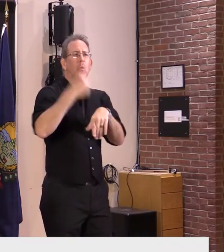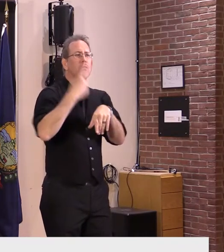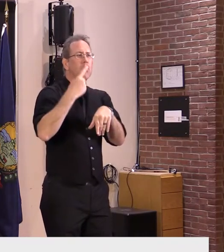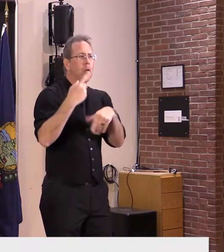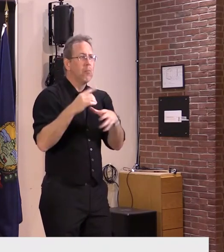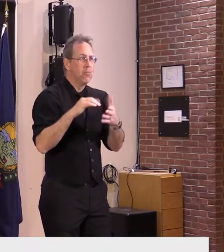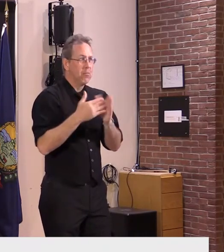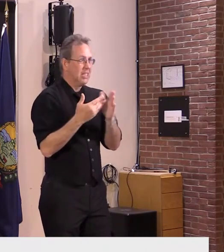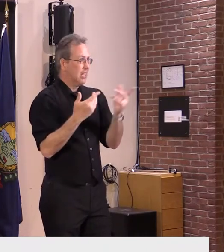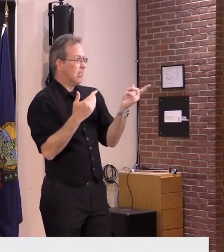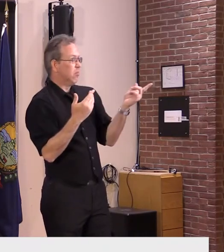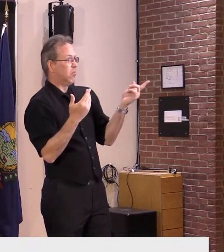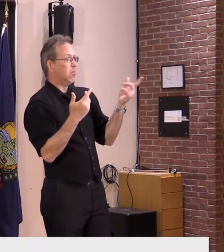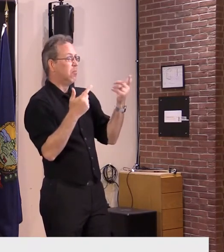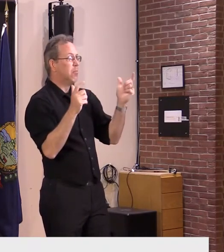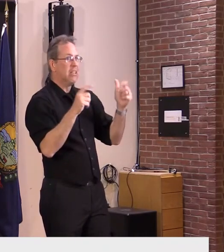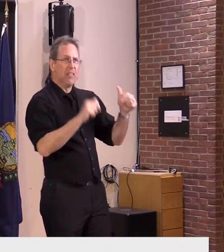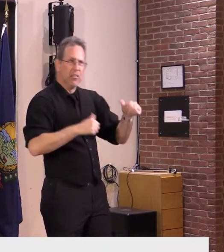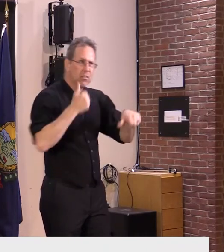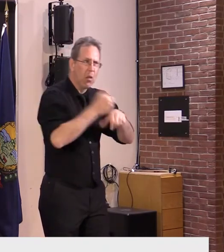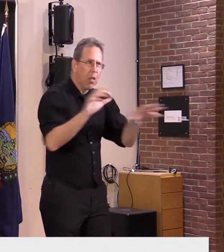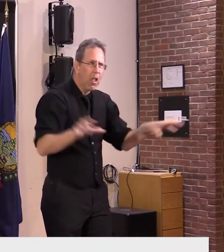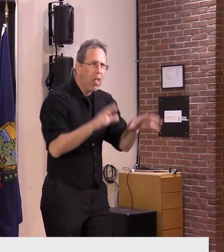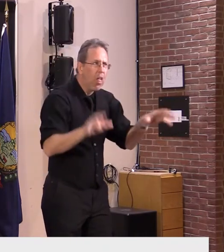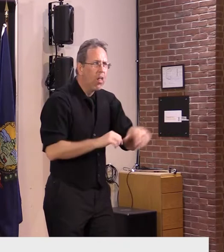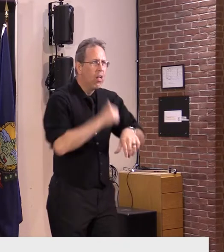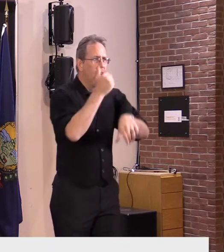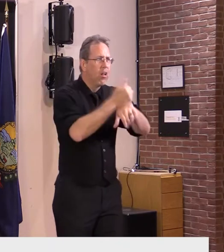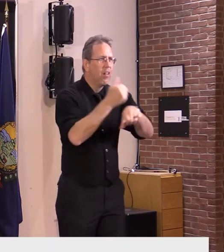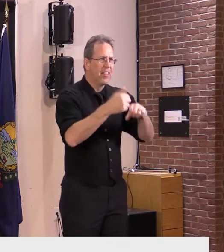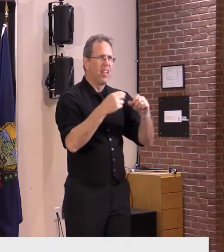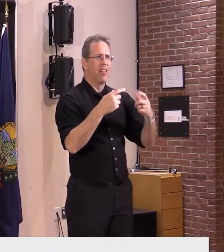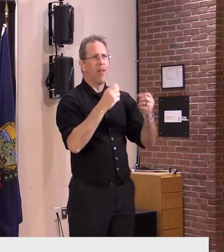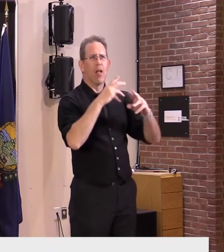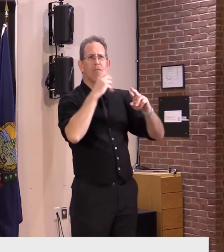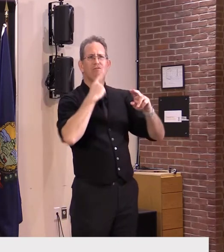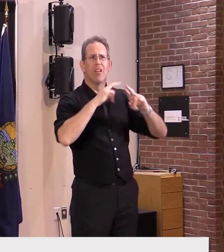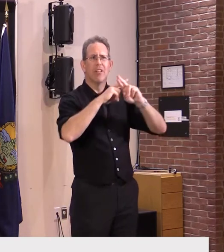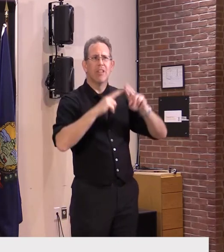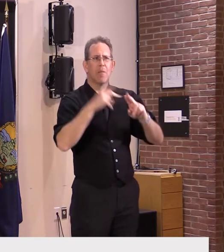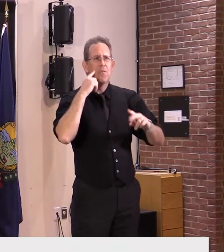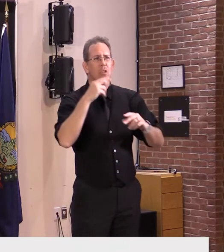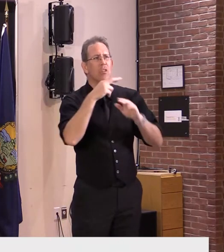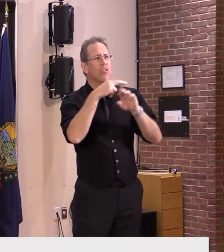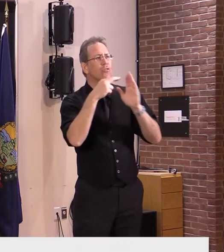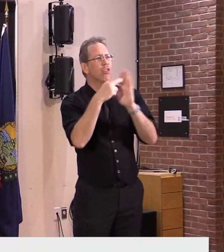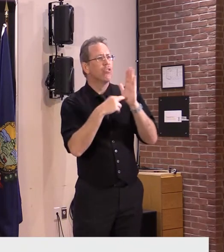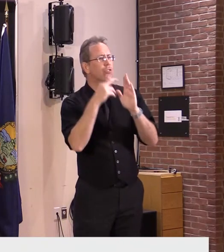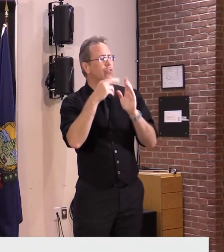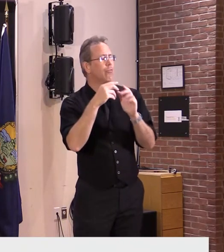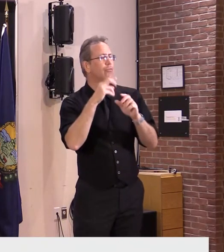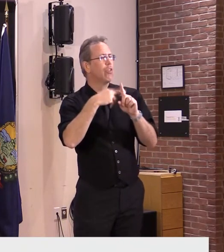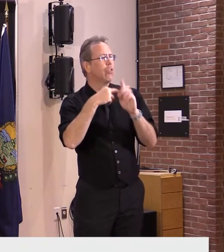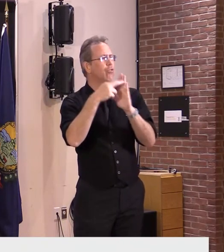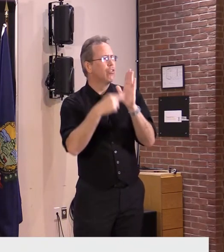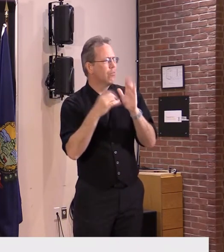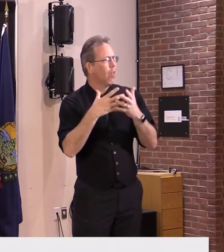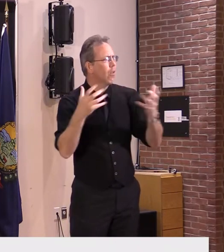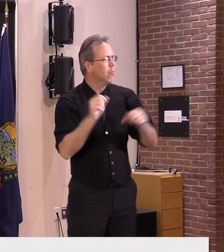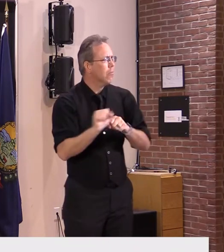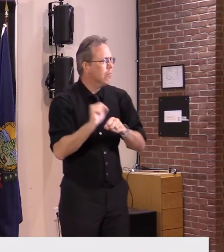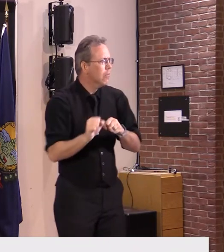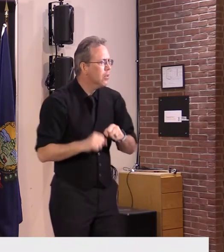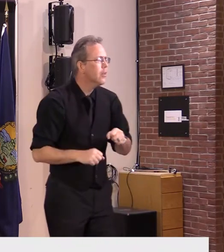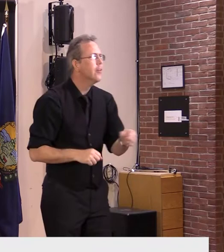larger government bureaucracy. There's no rental registry in the bill at this point right. in time. It provides